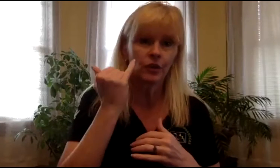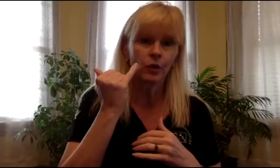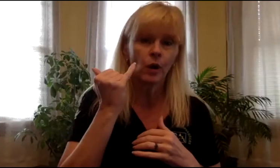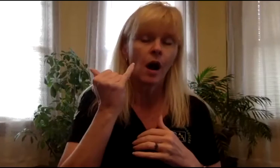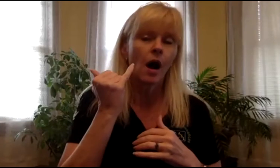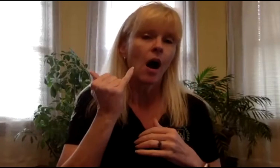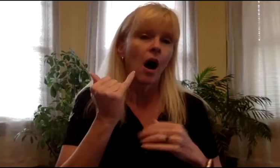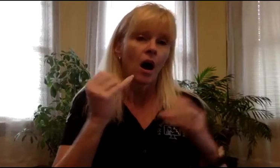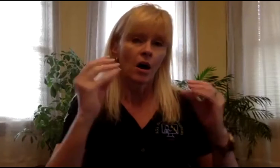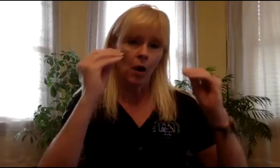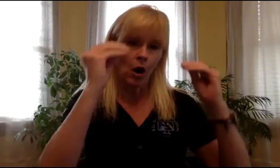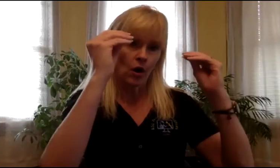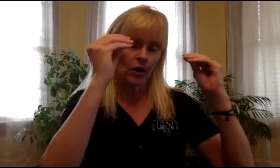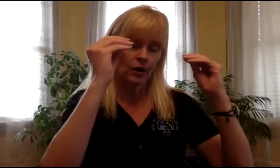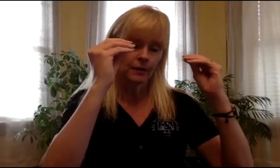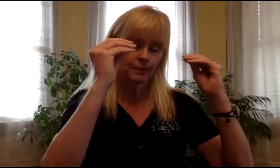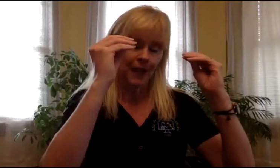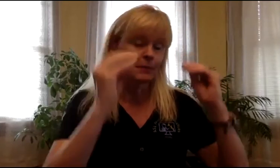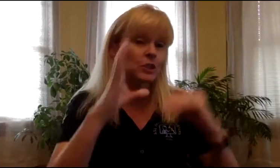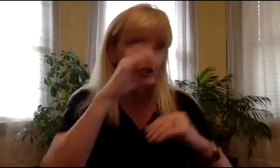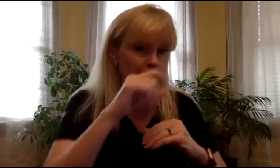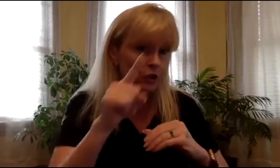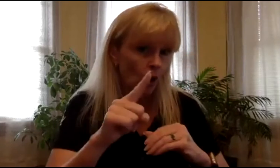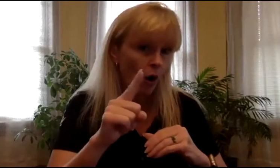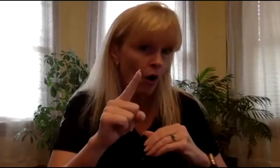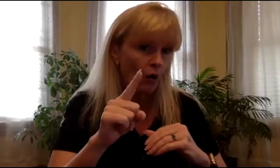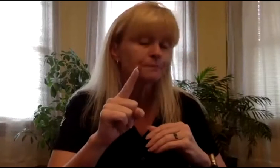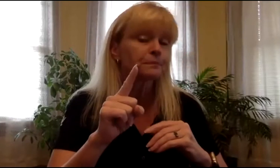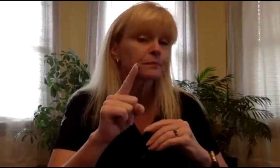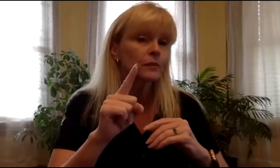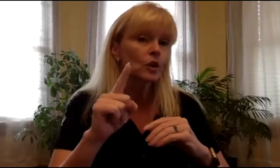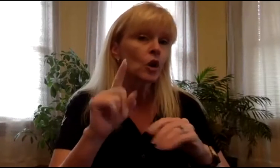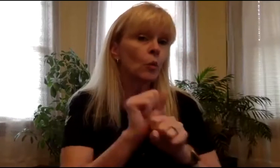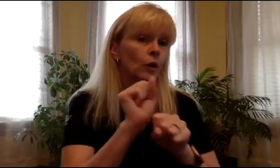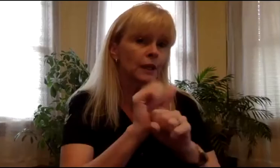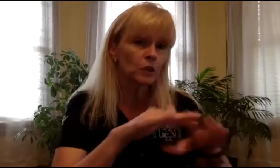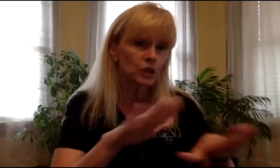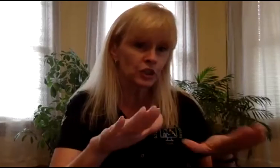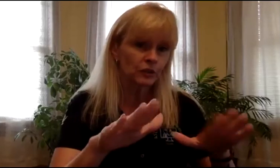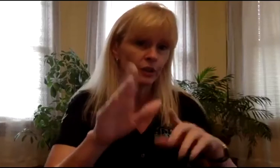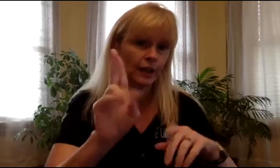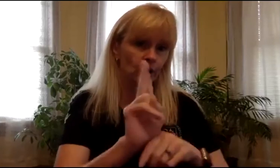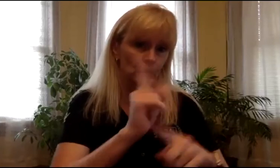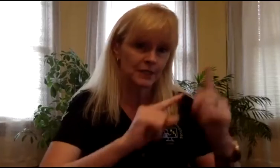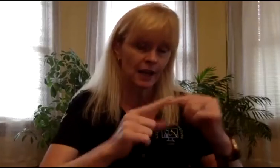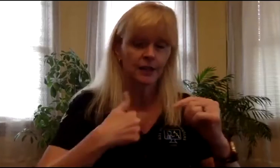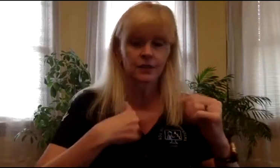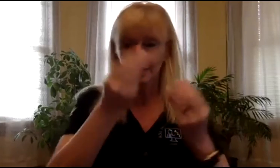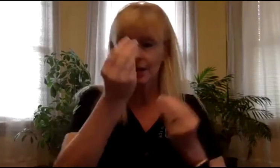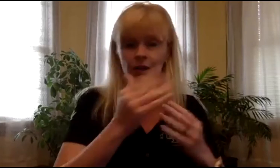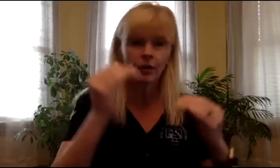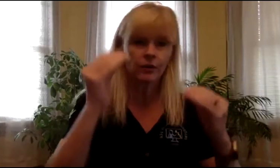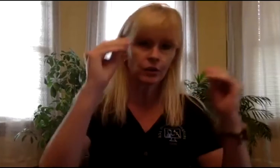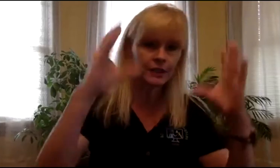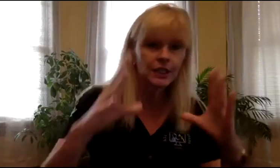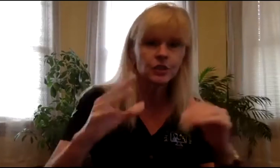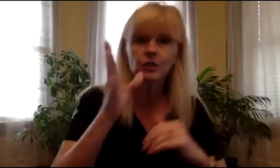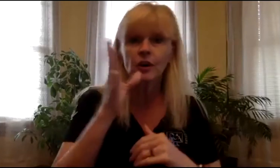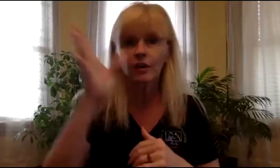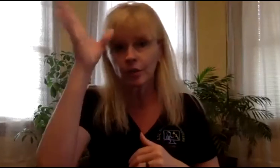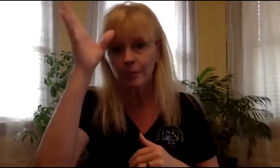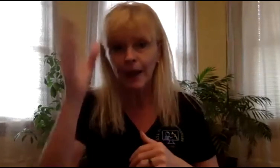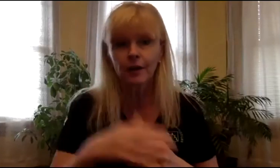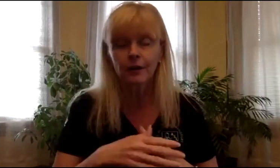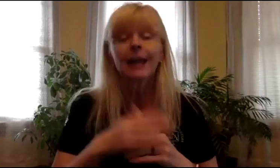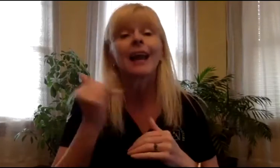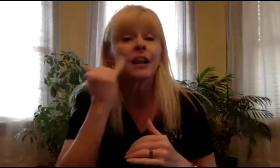know if you I'm assuming you're all working with children that use signs. So let me know if you're a